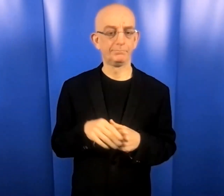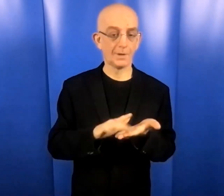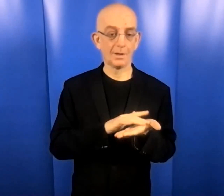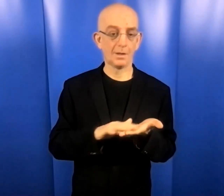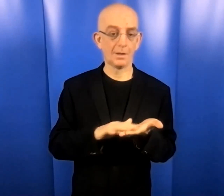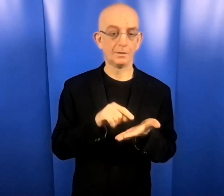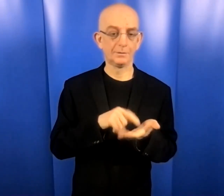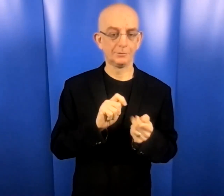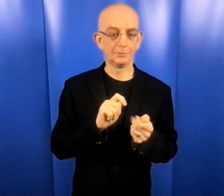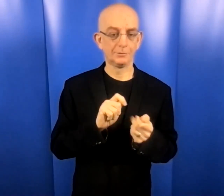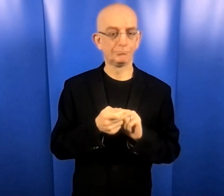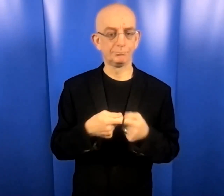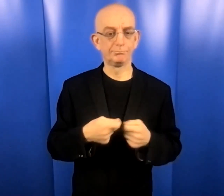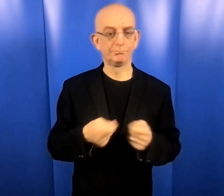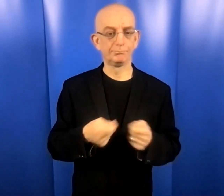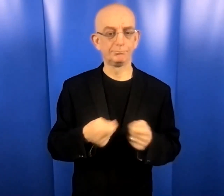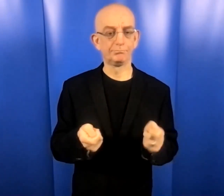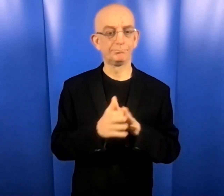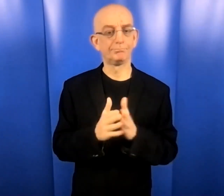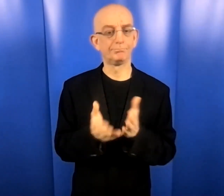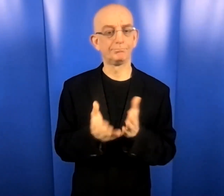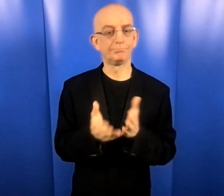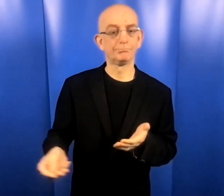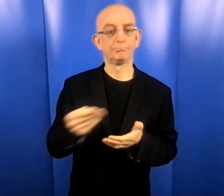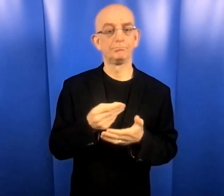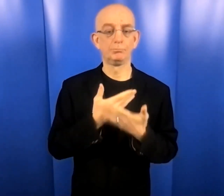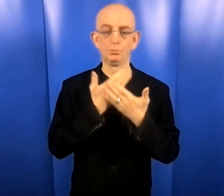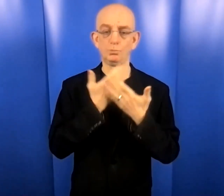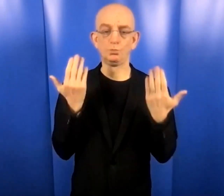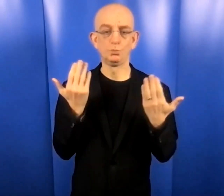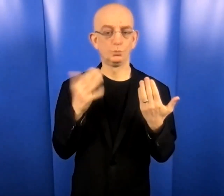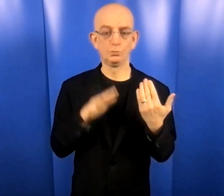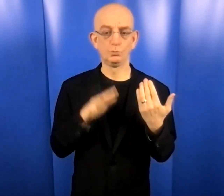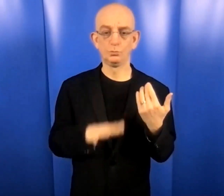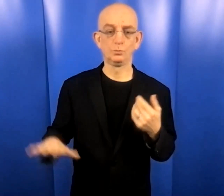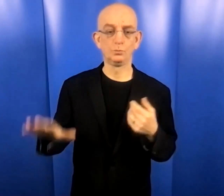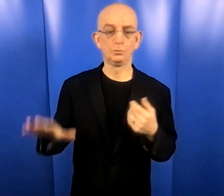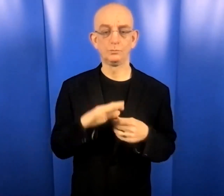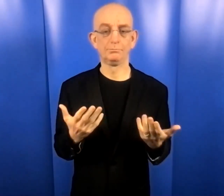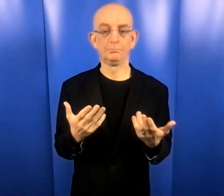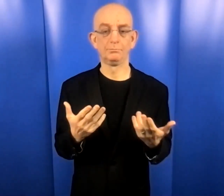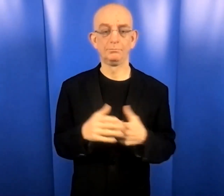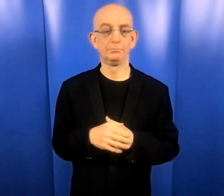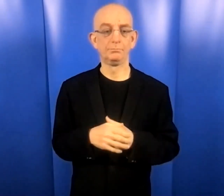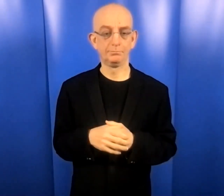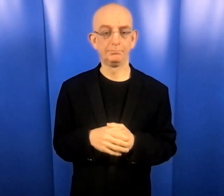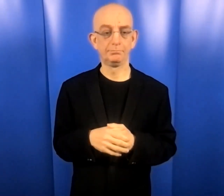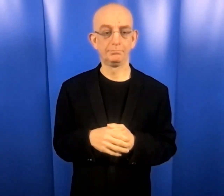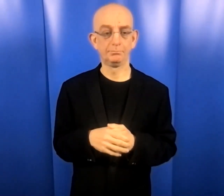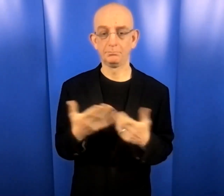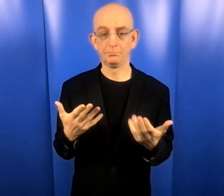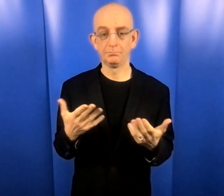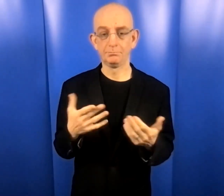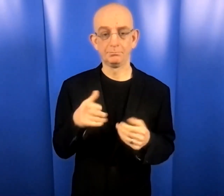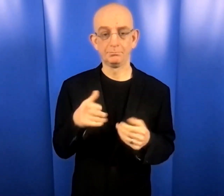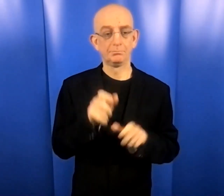in the States. The only a few people, learners with disabilities, who